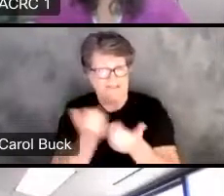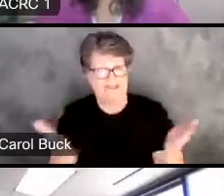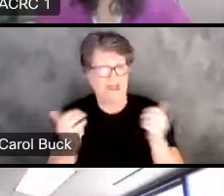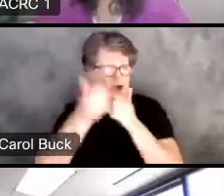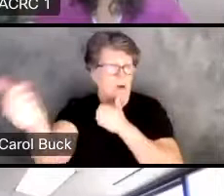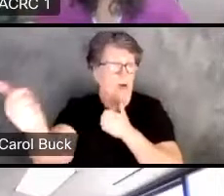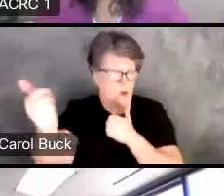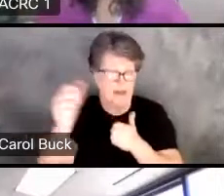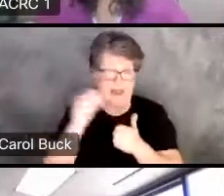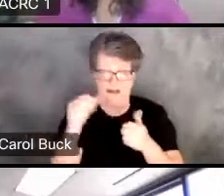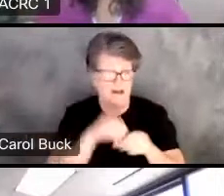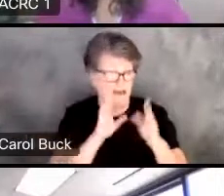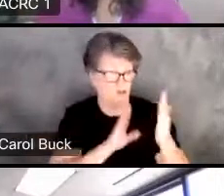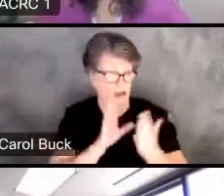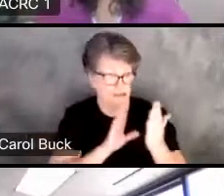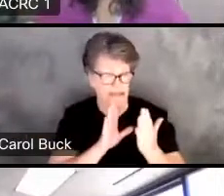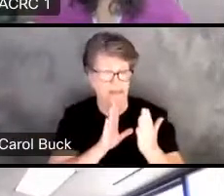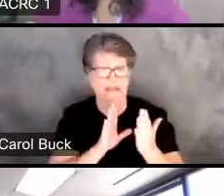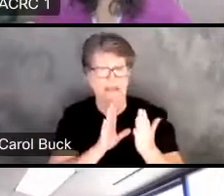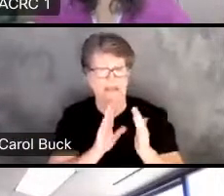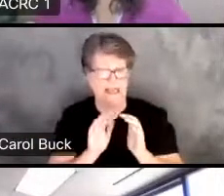through the Taylor Day subcode,